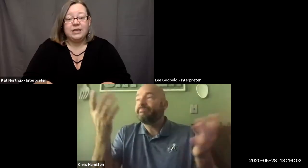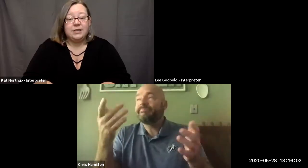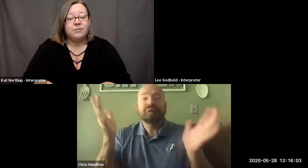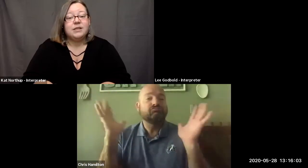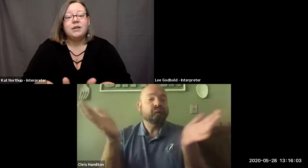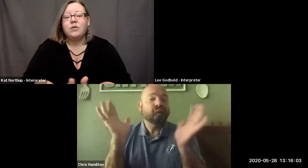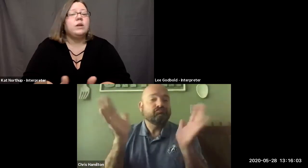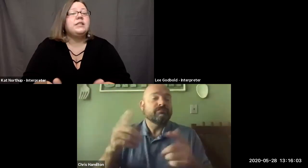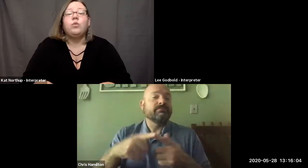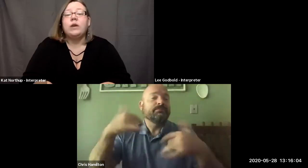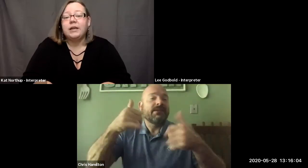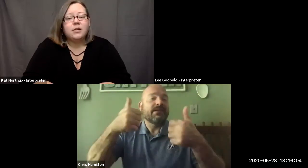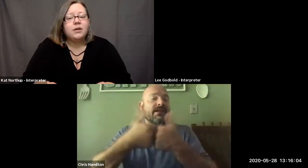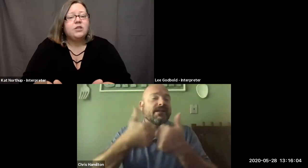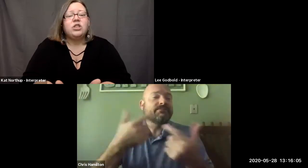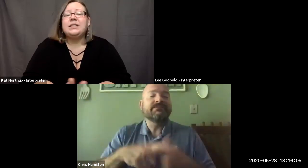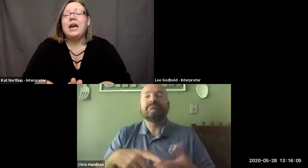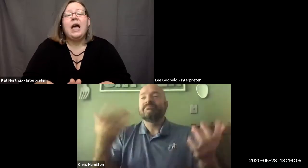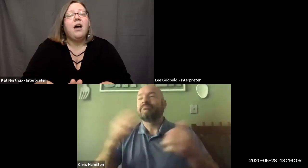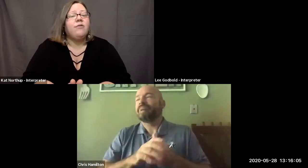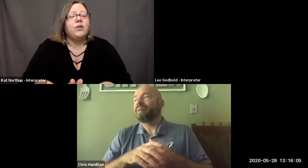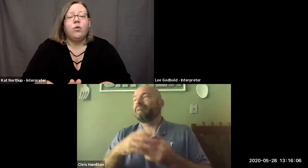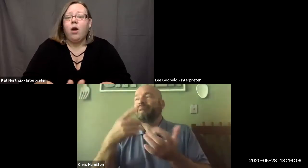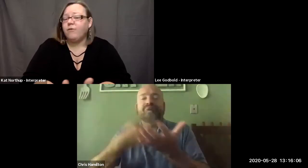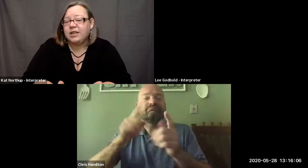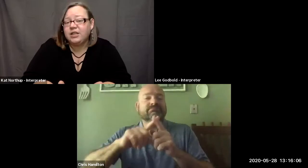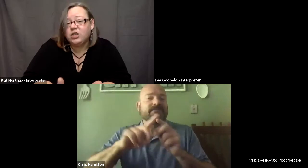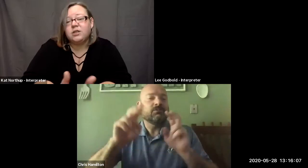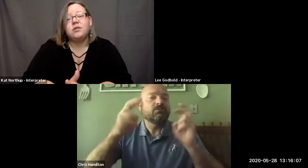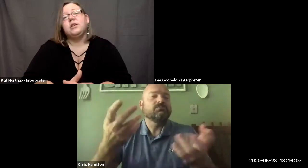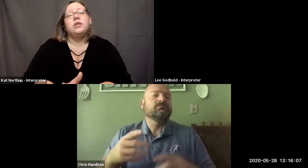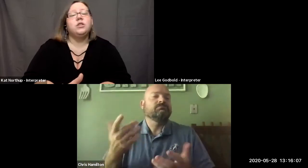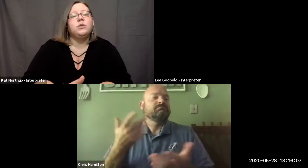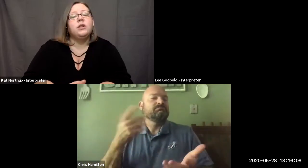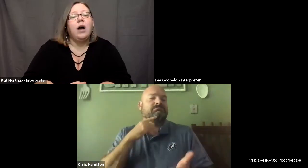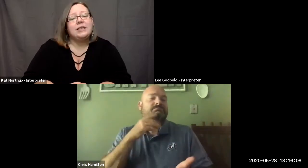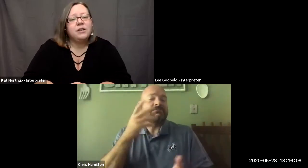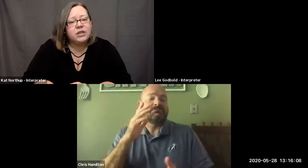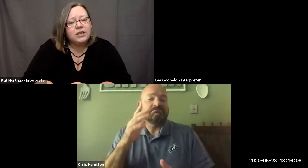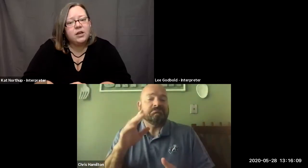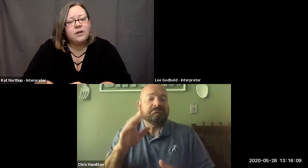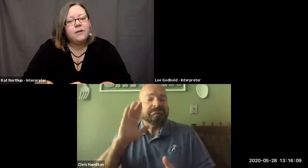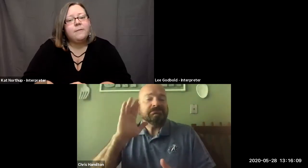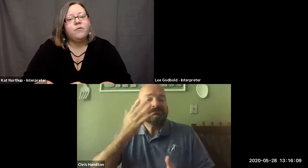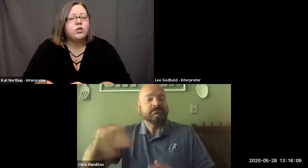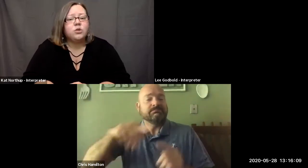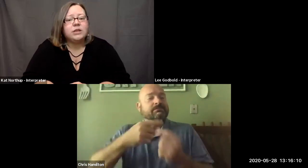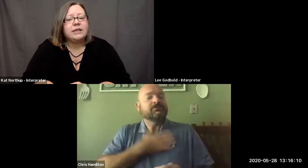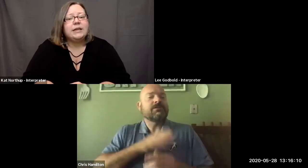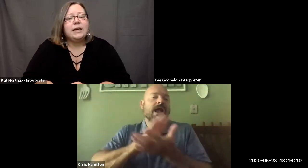their teams once a week, just to have, you know, conversation, do a little activity virtually. And